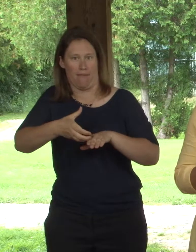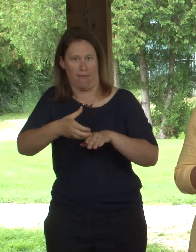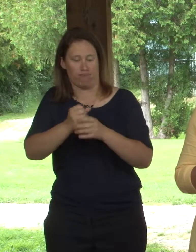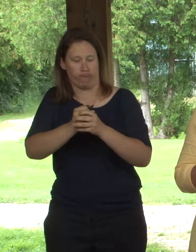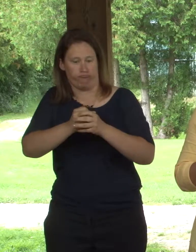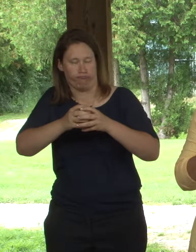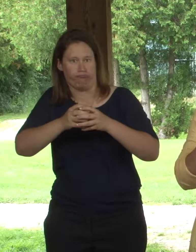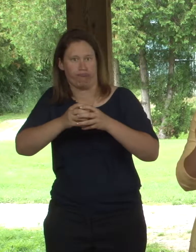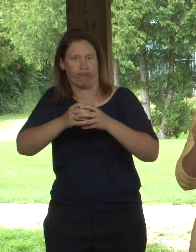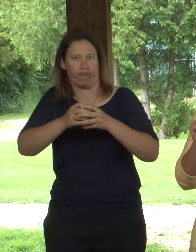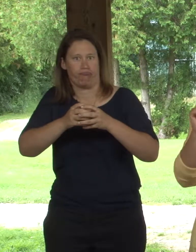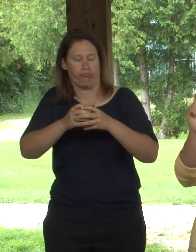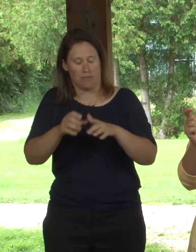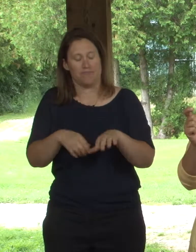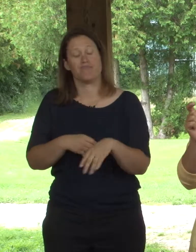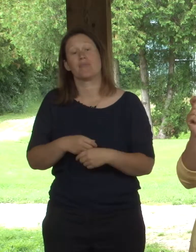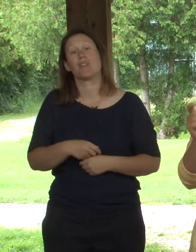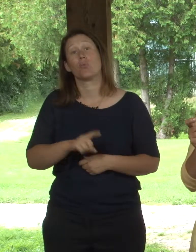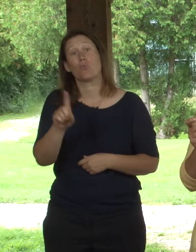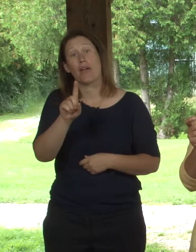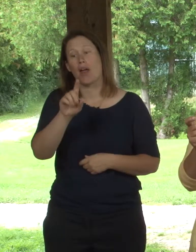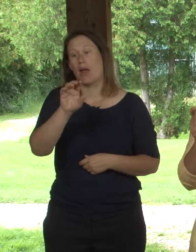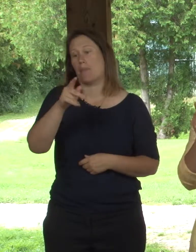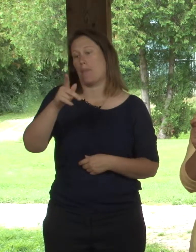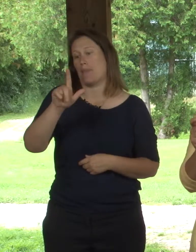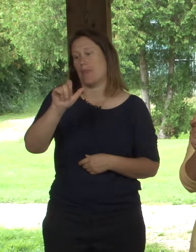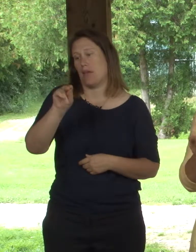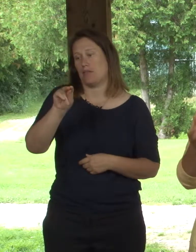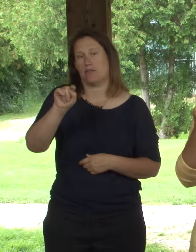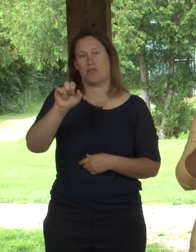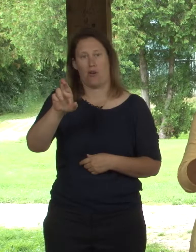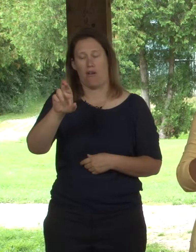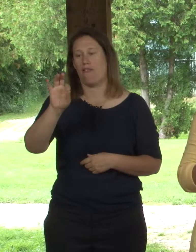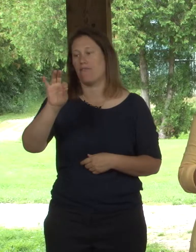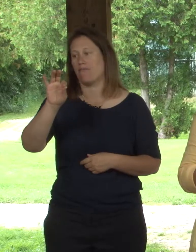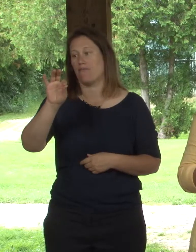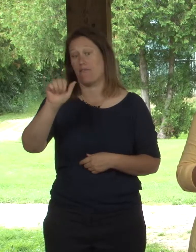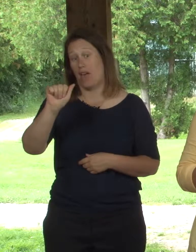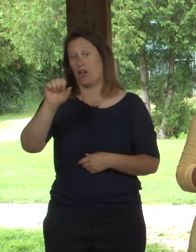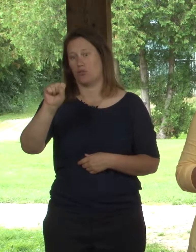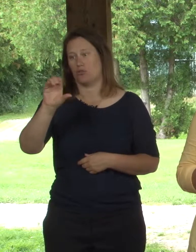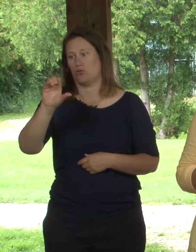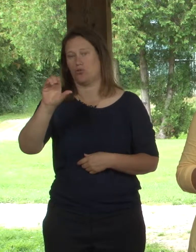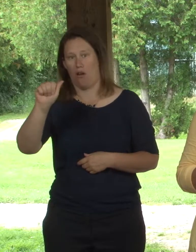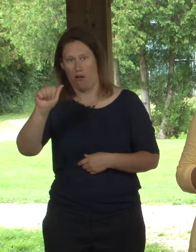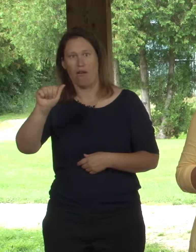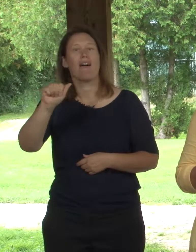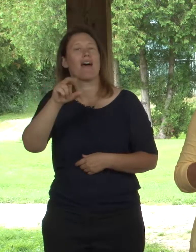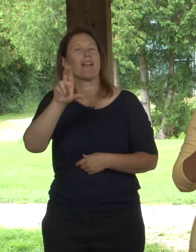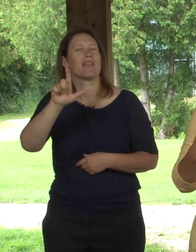become inflamed. It's actually the plantar fascia ligament that becomes involved in this